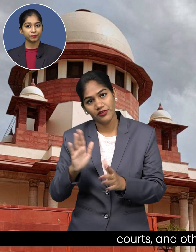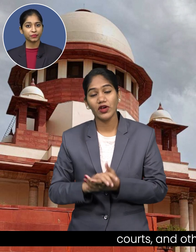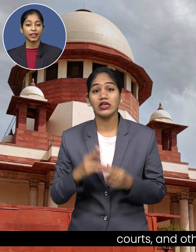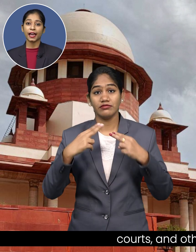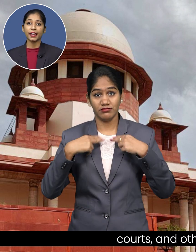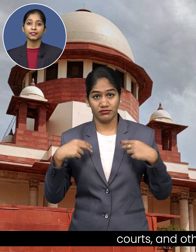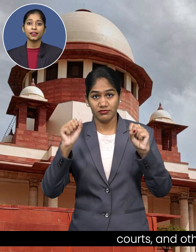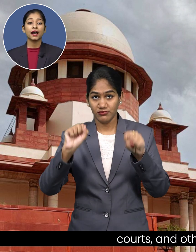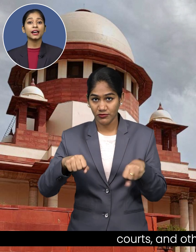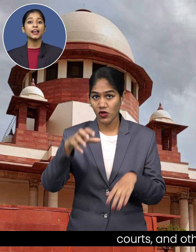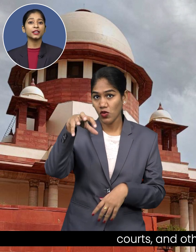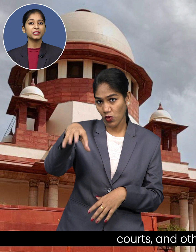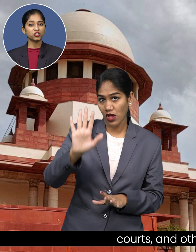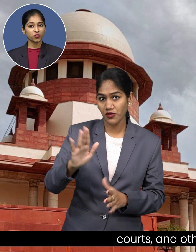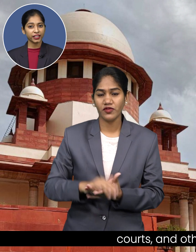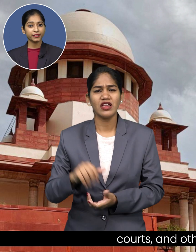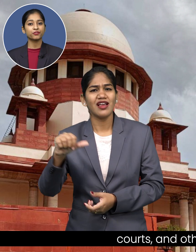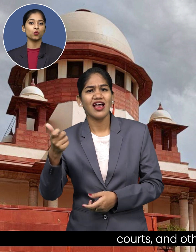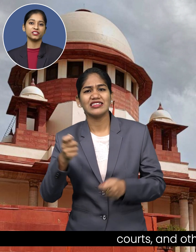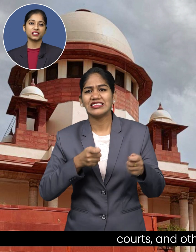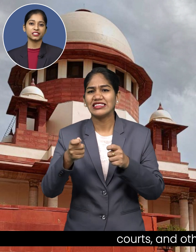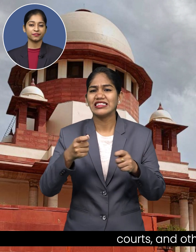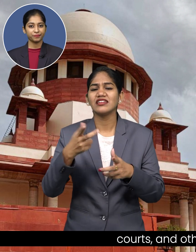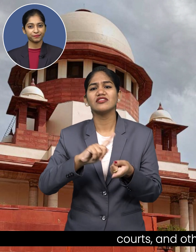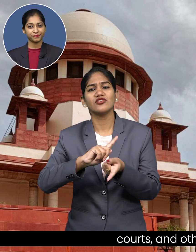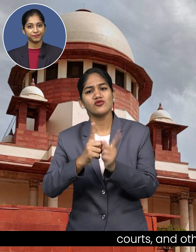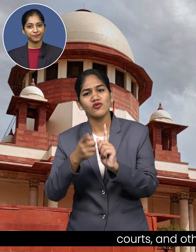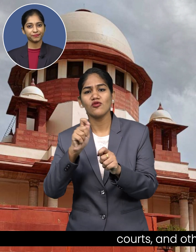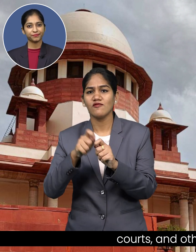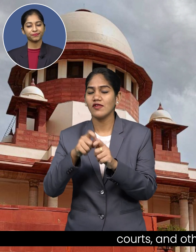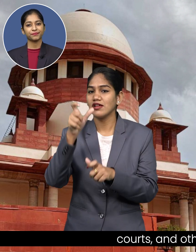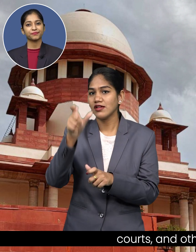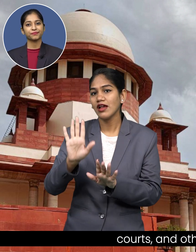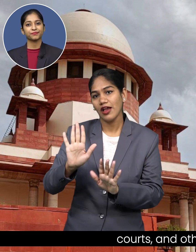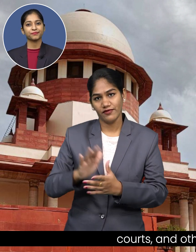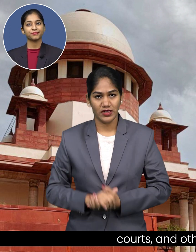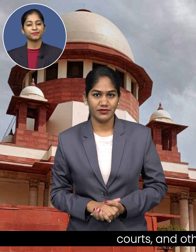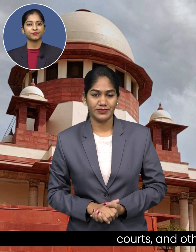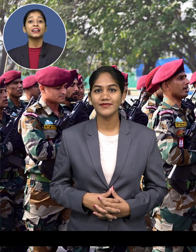courts, and other administrative roles.